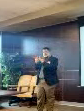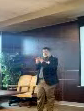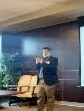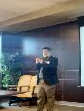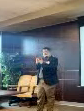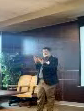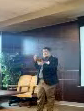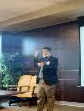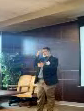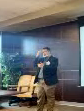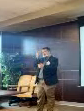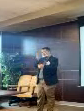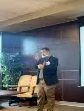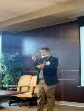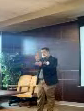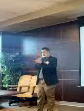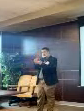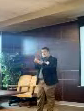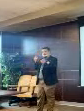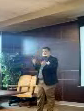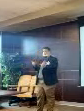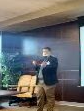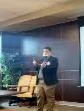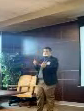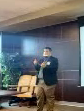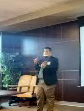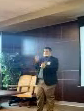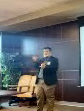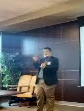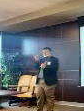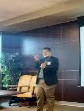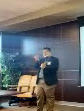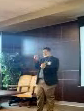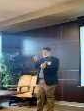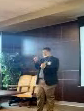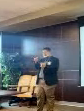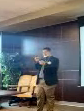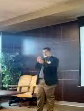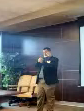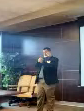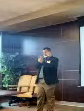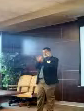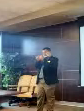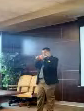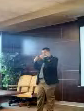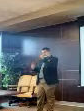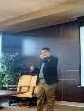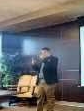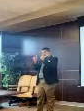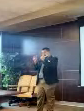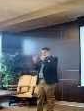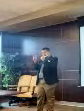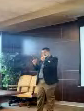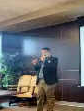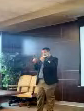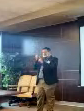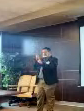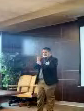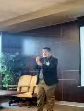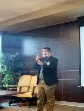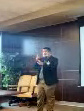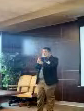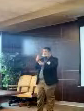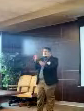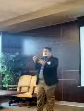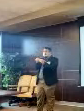done for several weeks now, and that is the Delta variant hits a lot harder and is